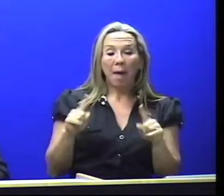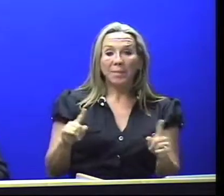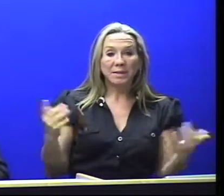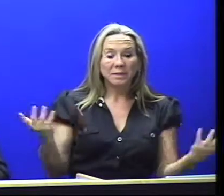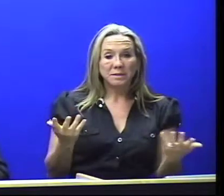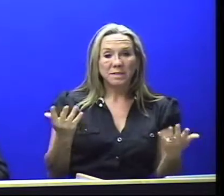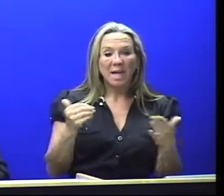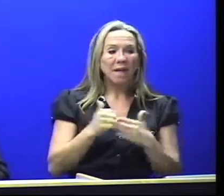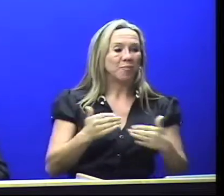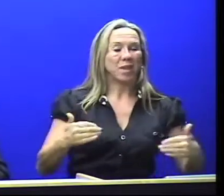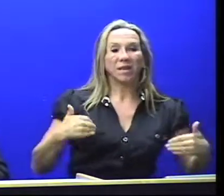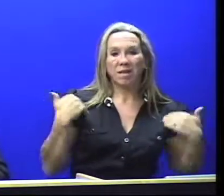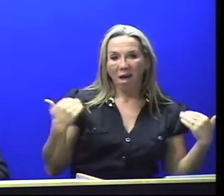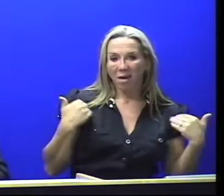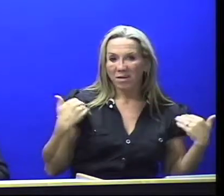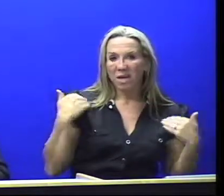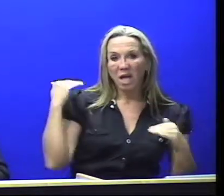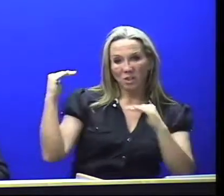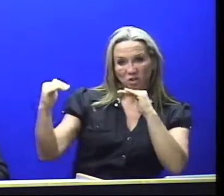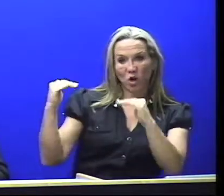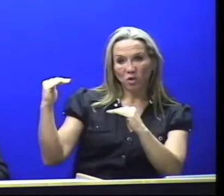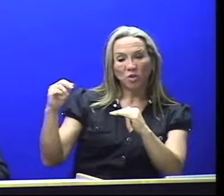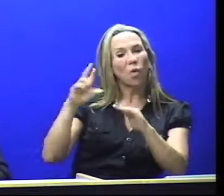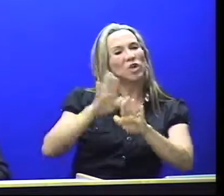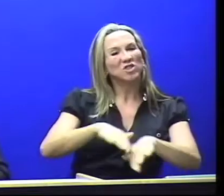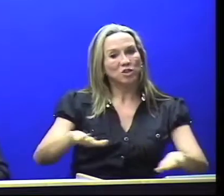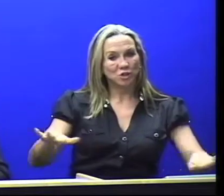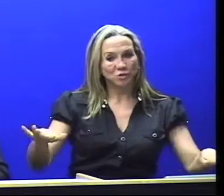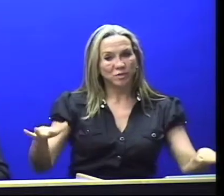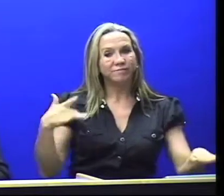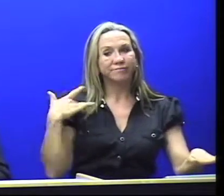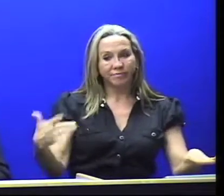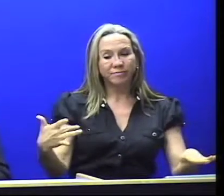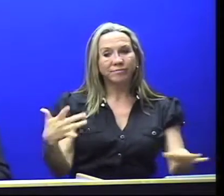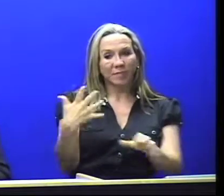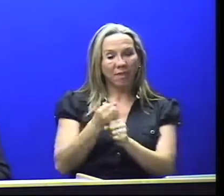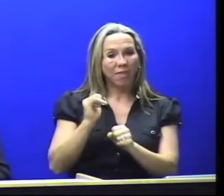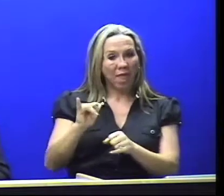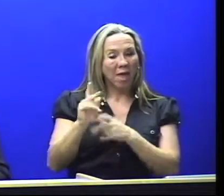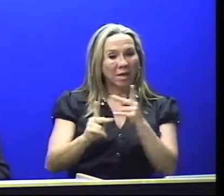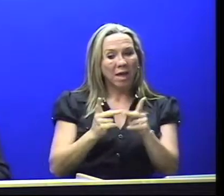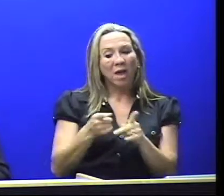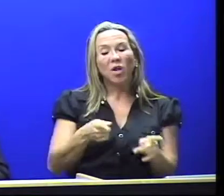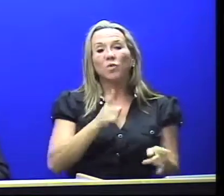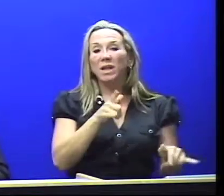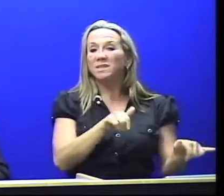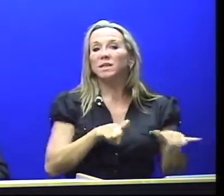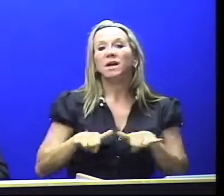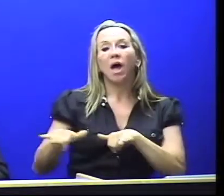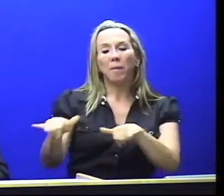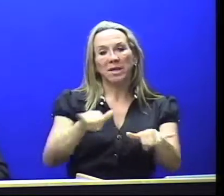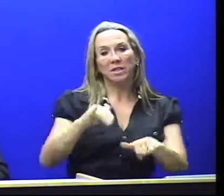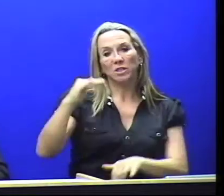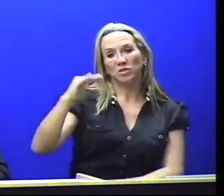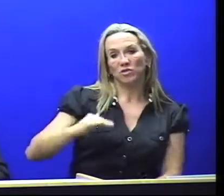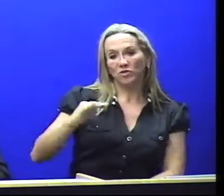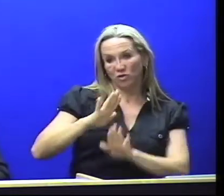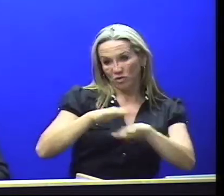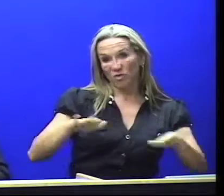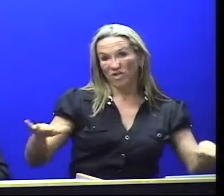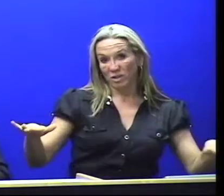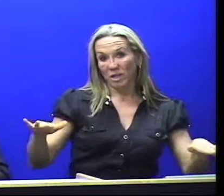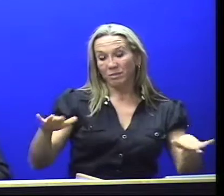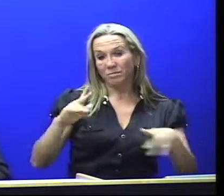in young adults or children. It's one of the more common childhood cancers is